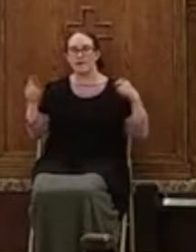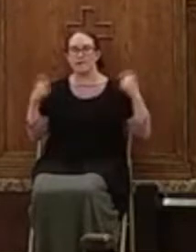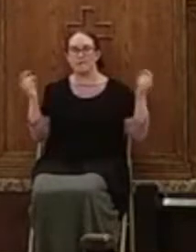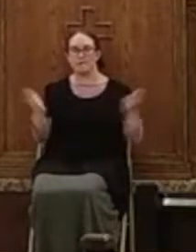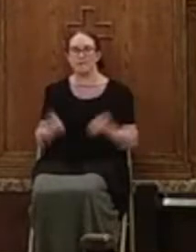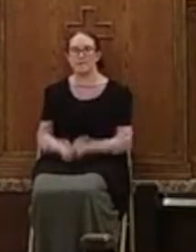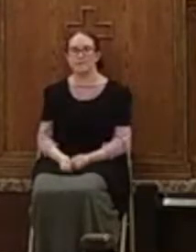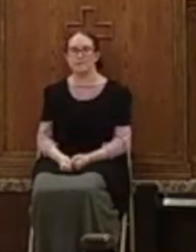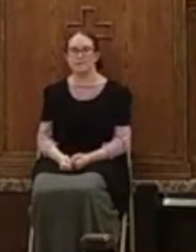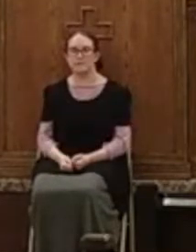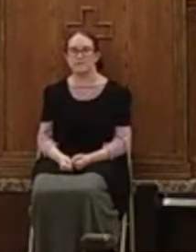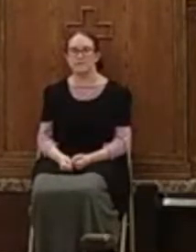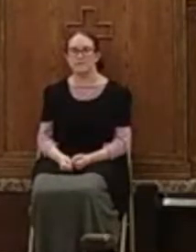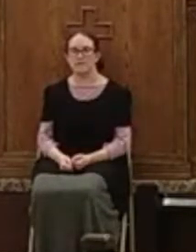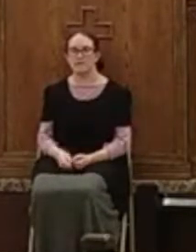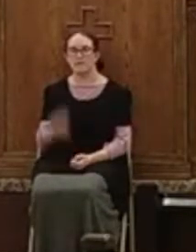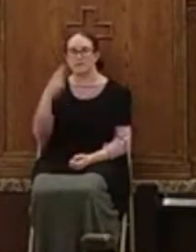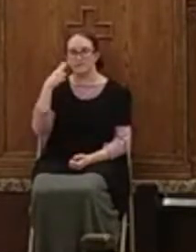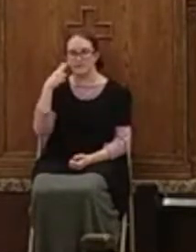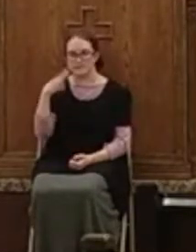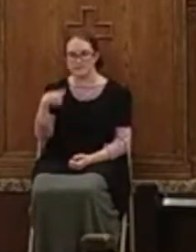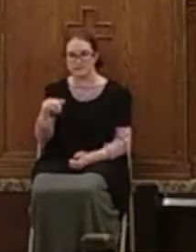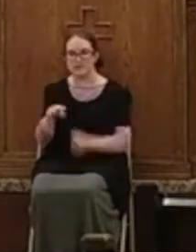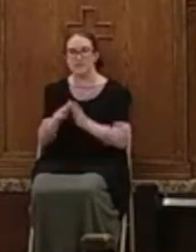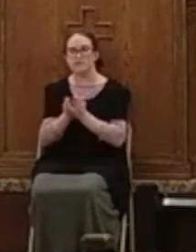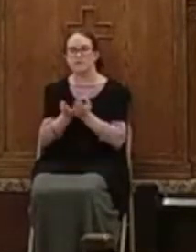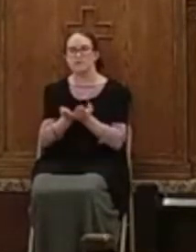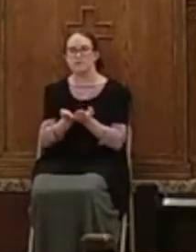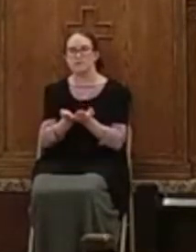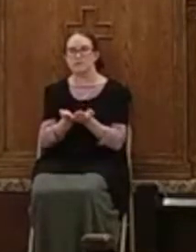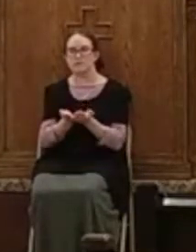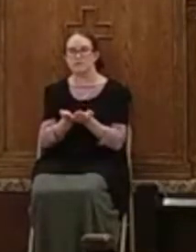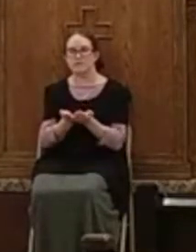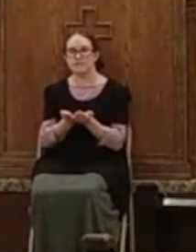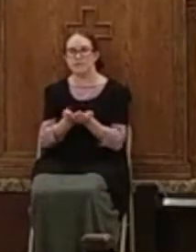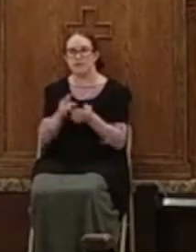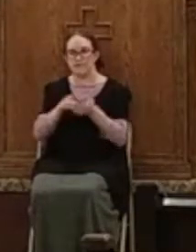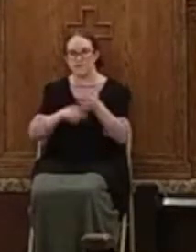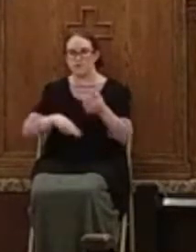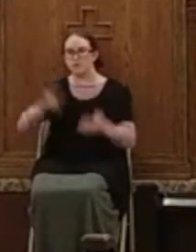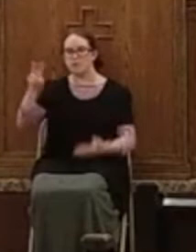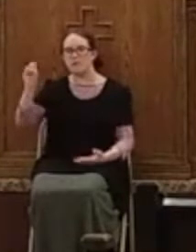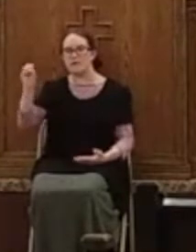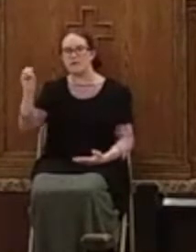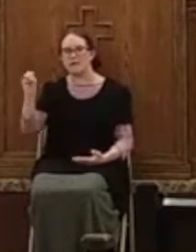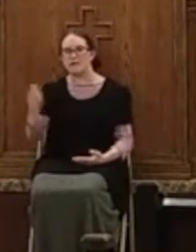Hallelujah. And so we see in this scripture, in verse 20,